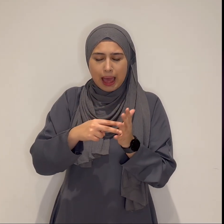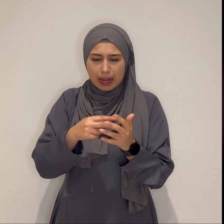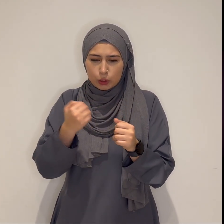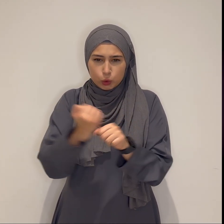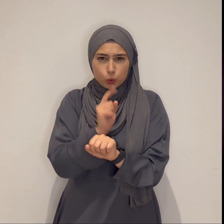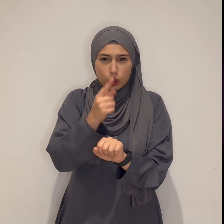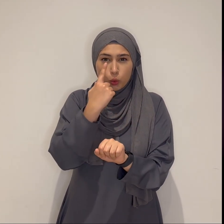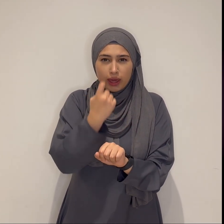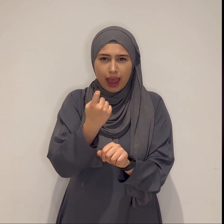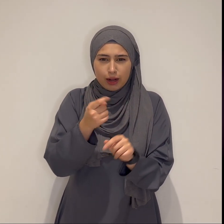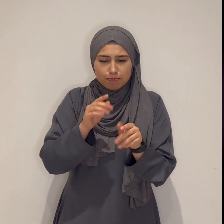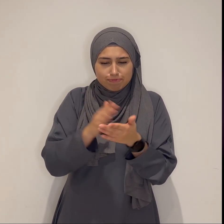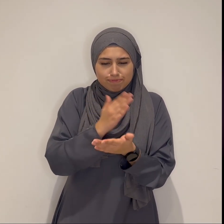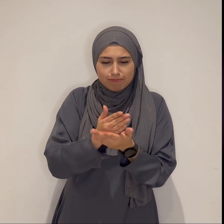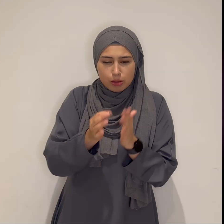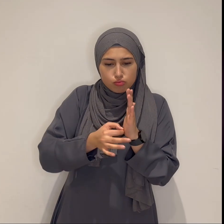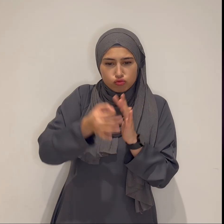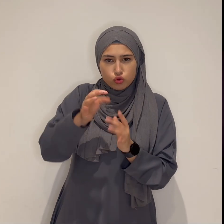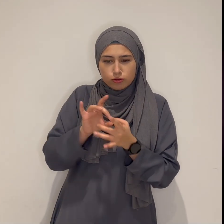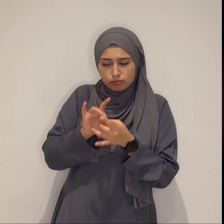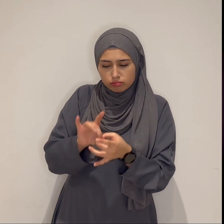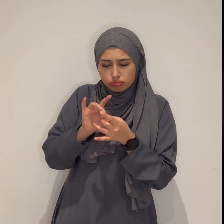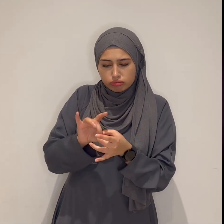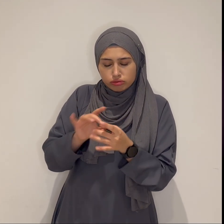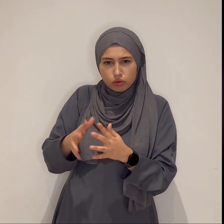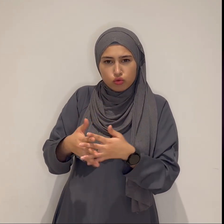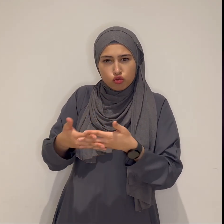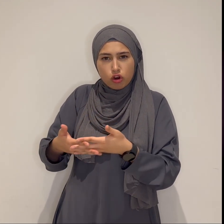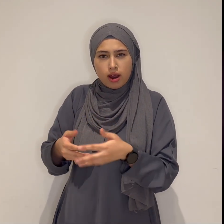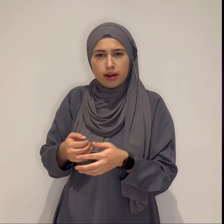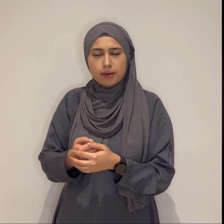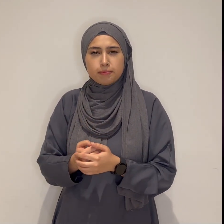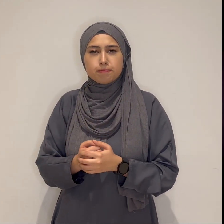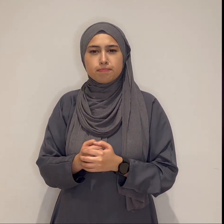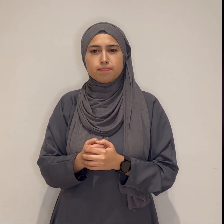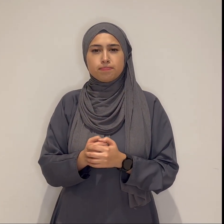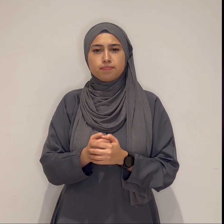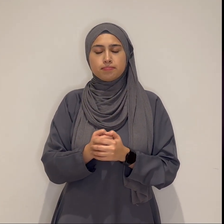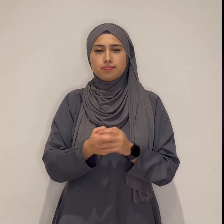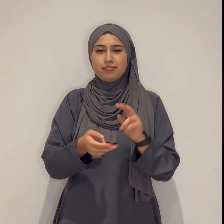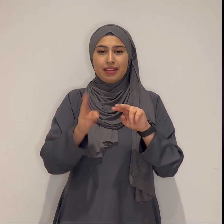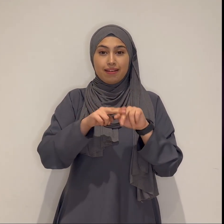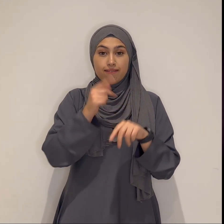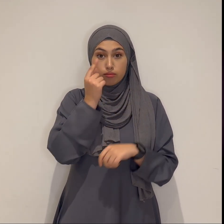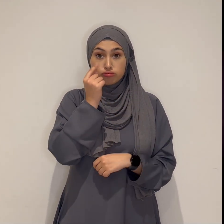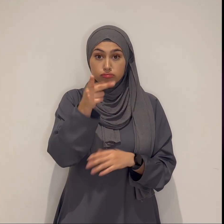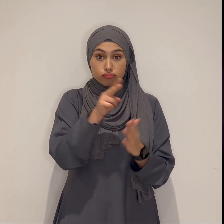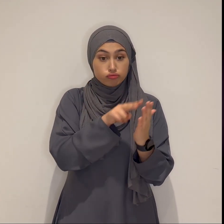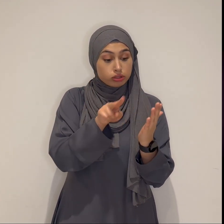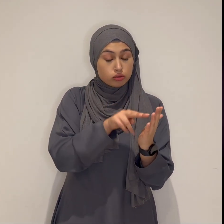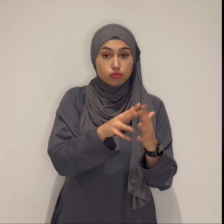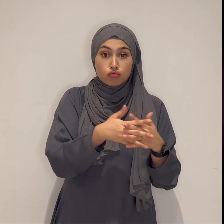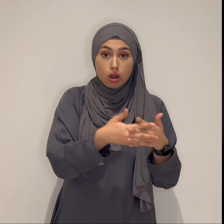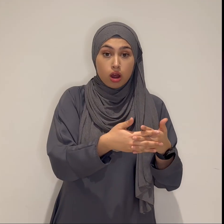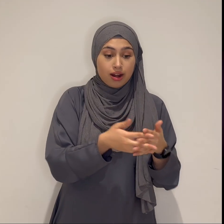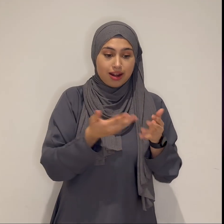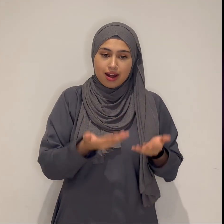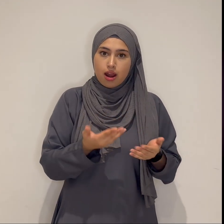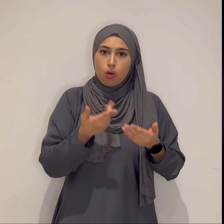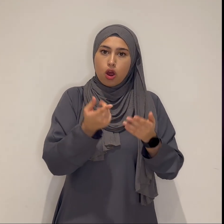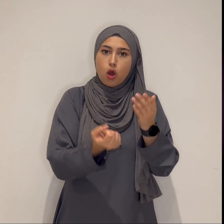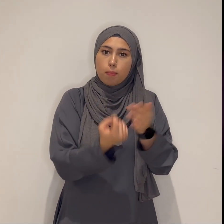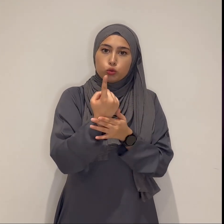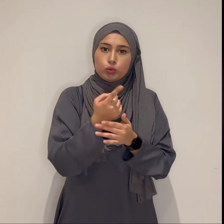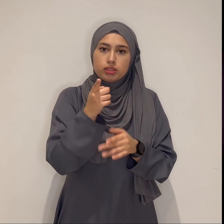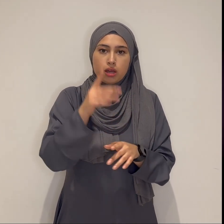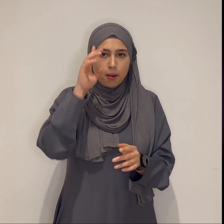can do to make sure that you improve in your connectivity, in your relationship with the book of Allah subhanahu wa ta'ala. If you are able to read, it's